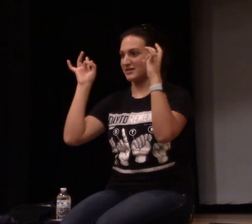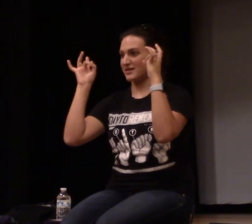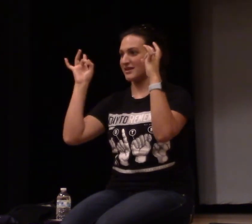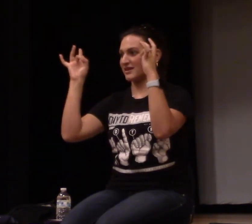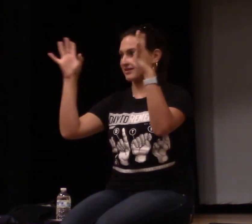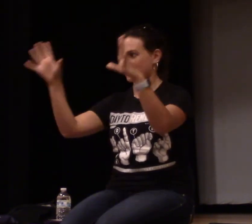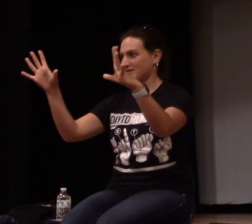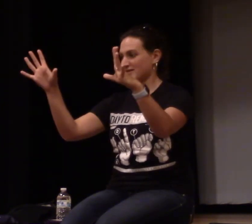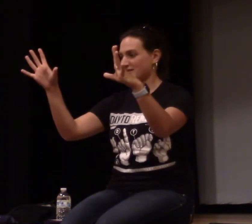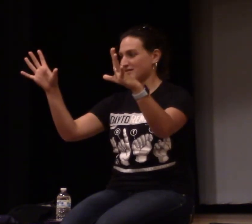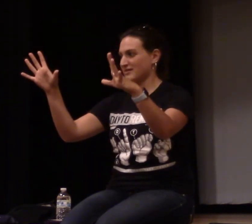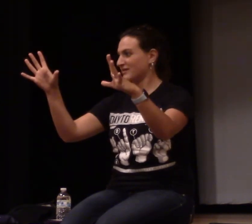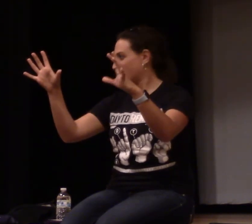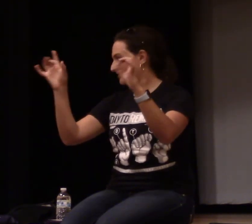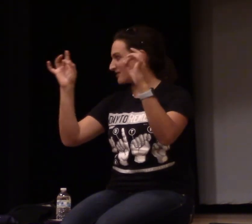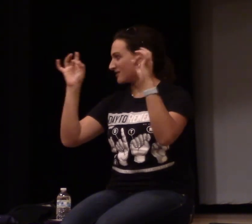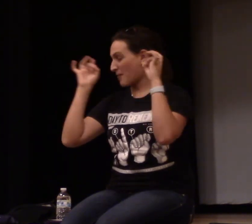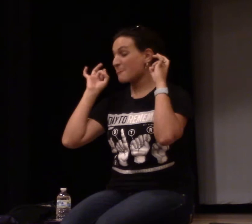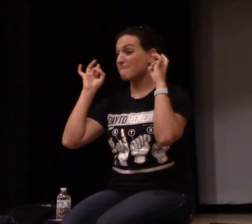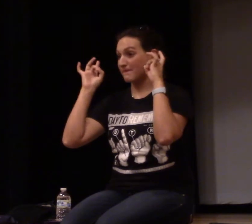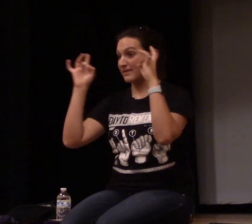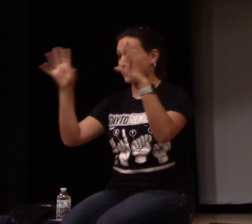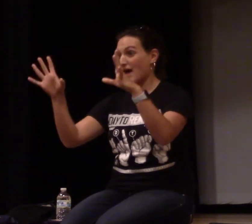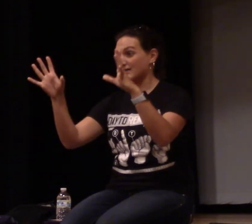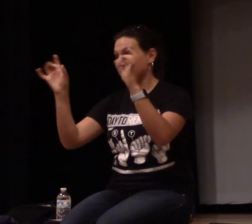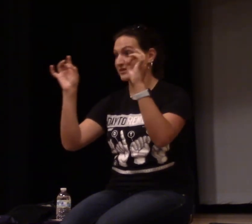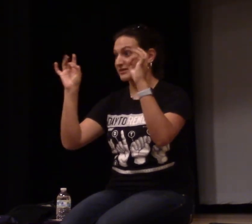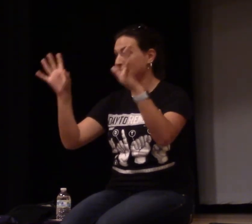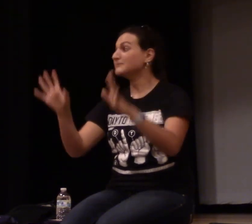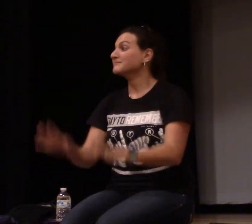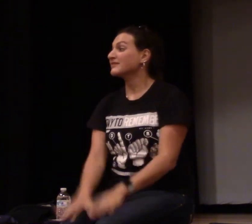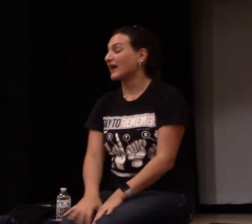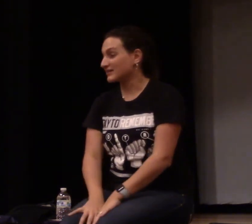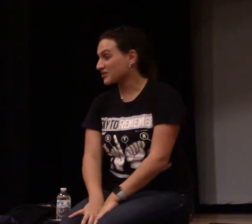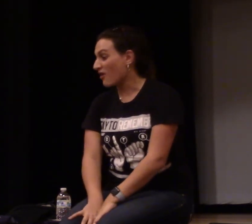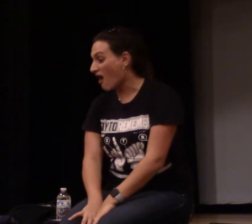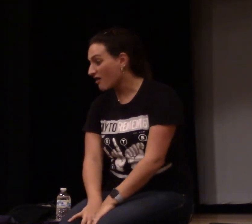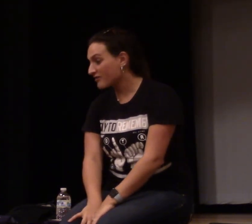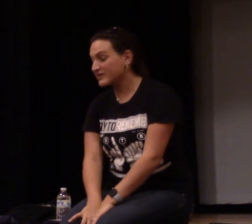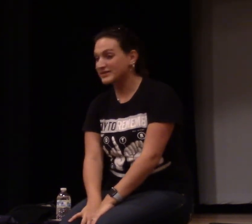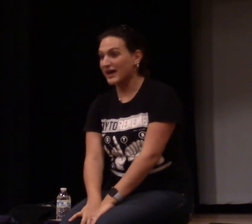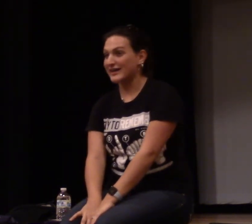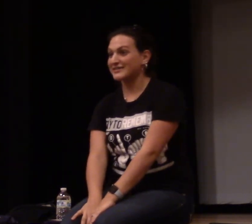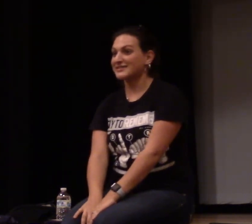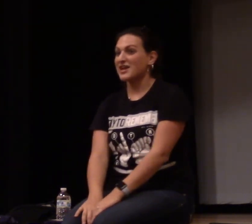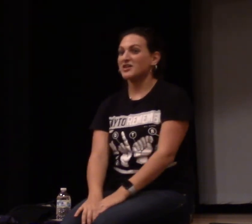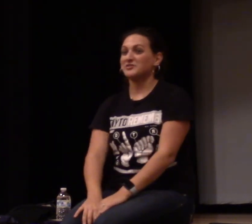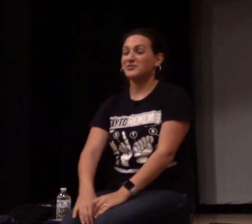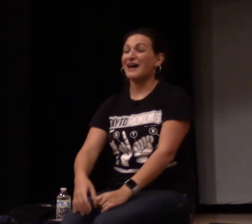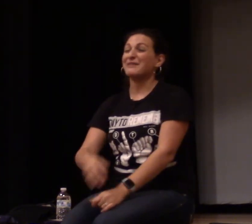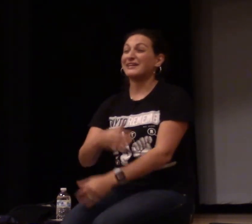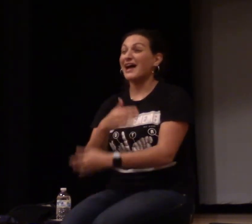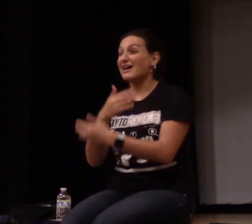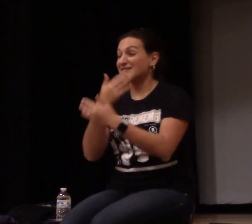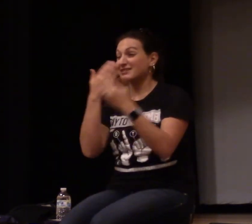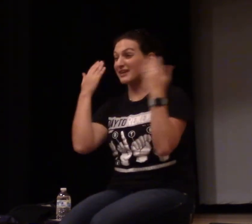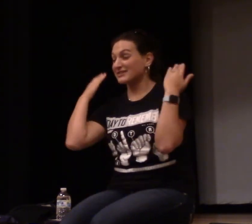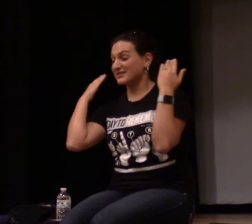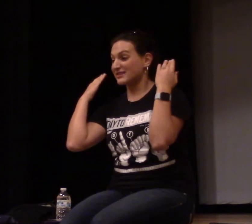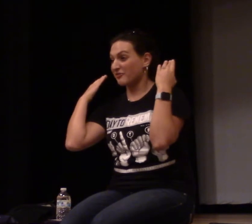Hate. Yeah, the shoulder and face shoulder, Yes. that's like this. Yeah, so all of these signs do not make any sense to deaf